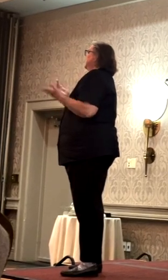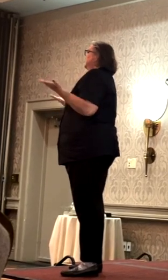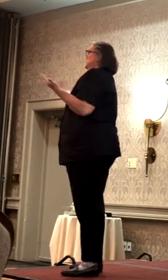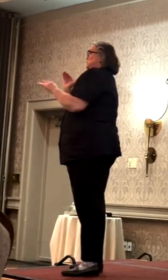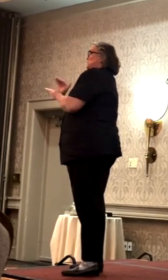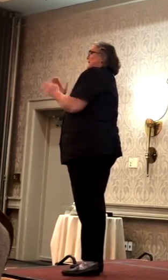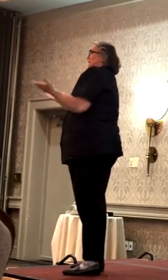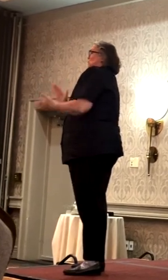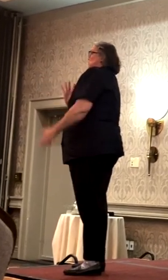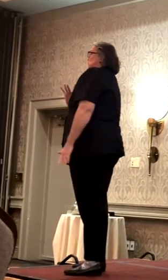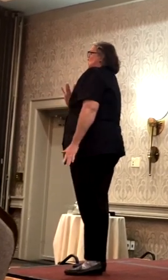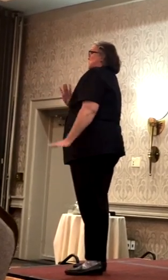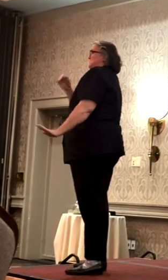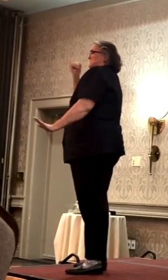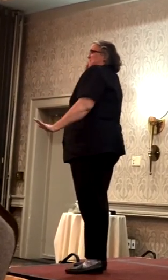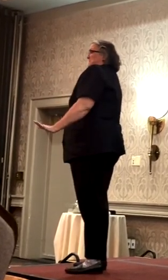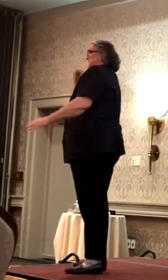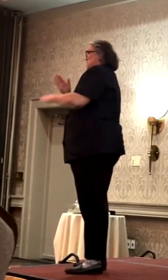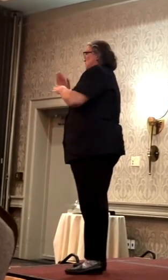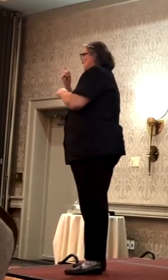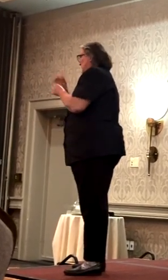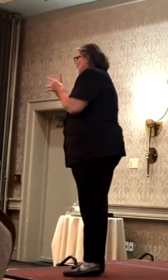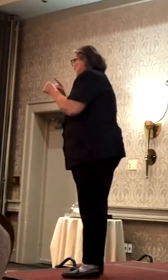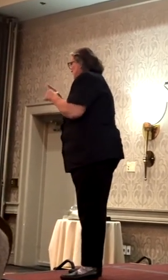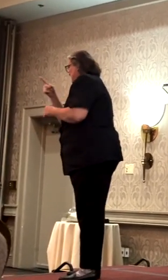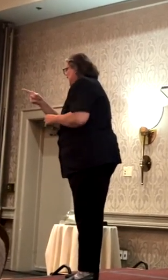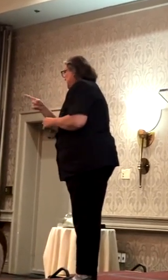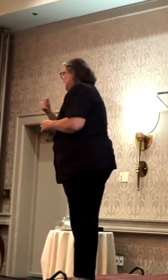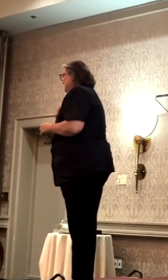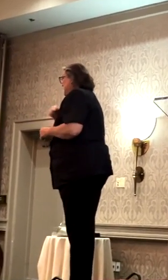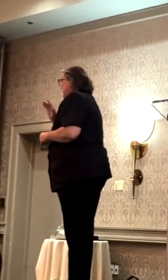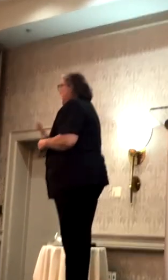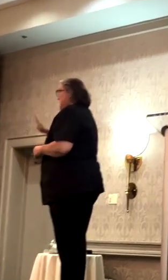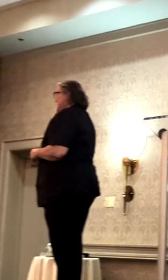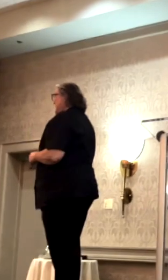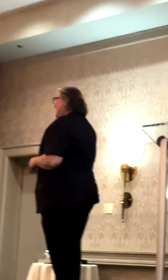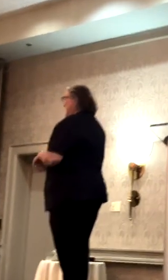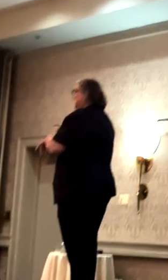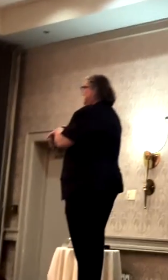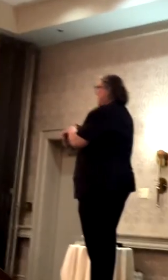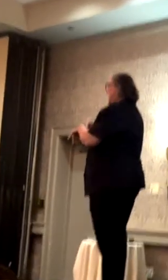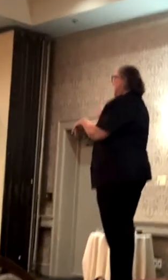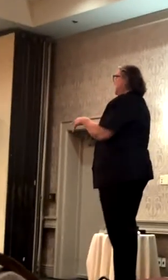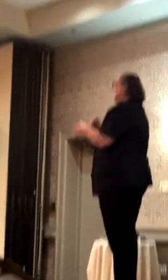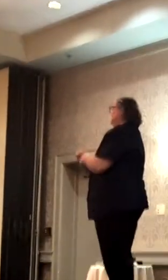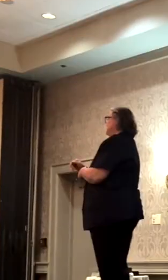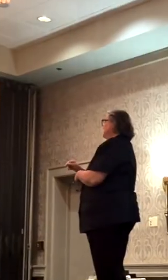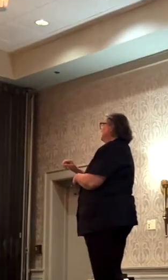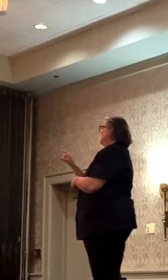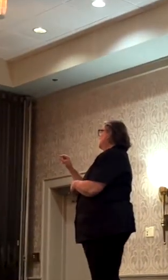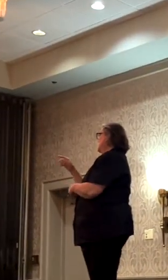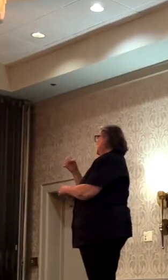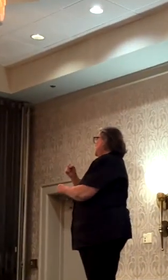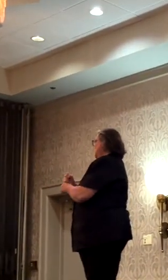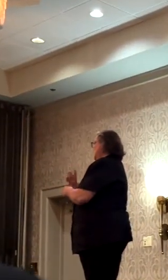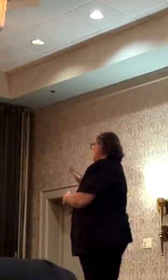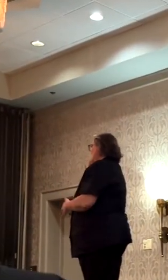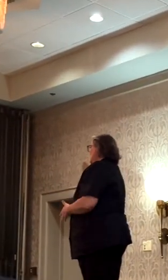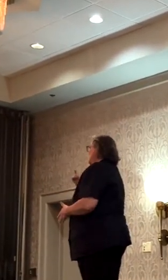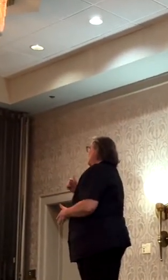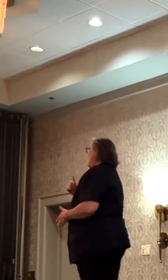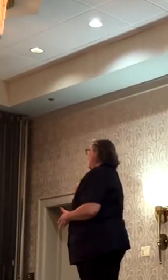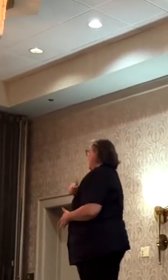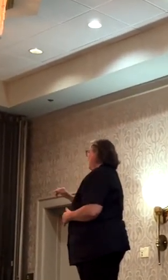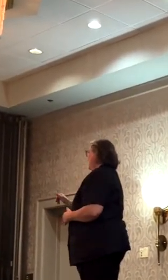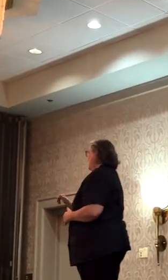tonight. And if I could just share just one little story. Back then, we're talking about a couple decades ago, I was